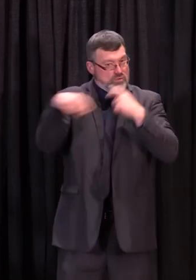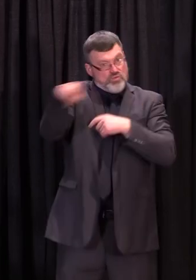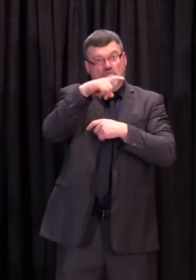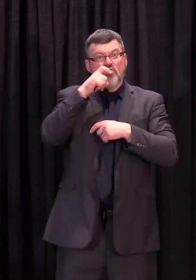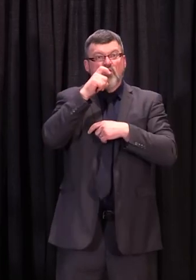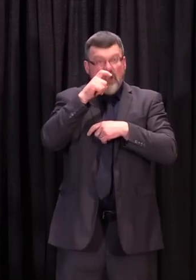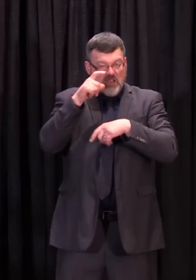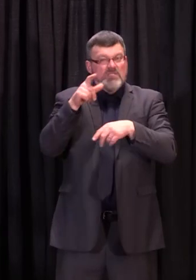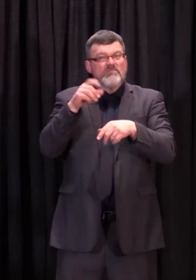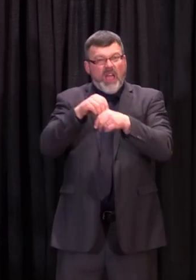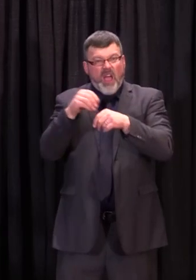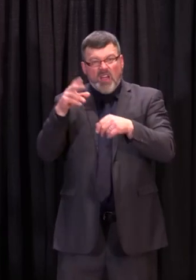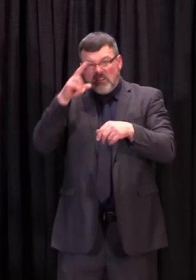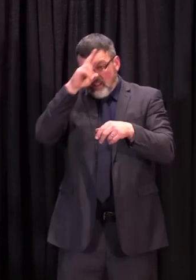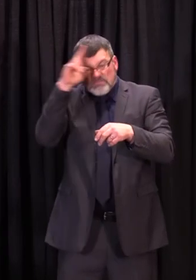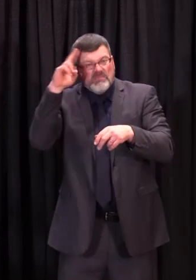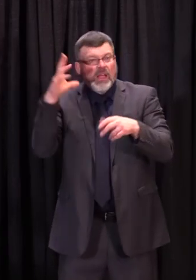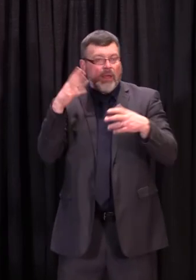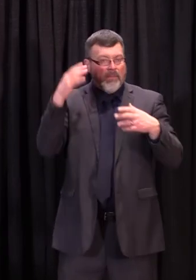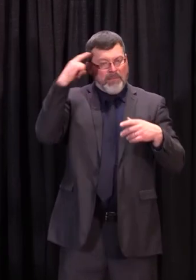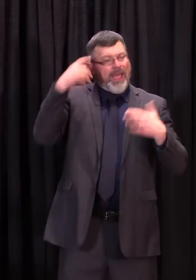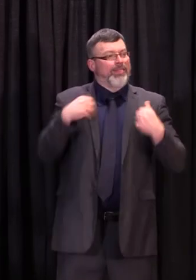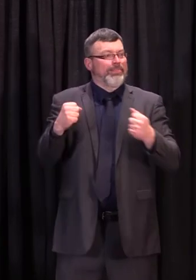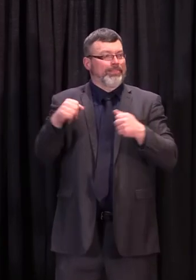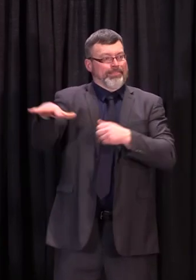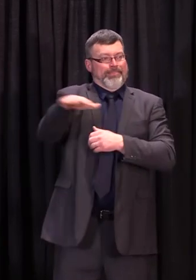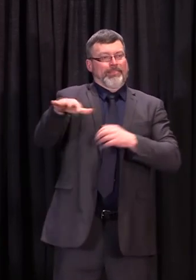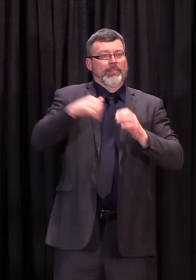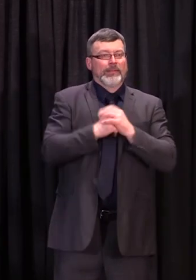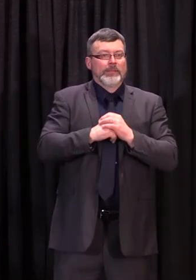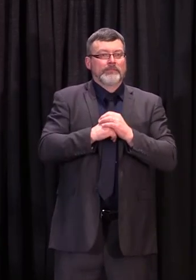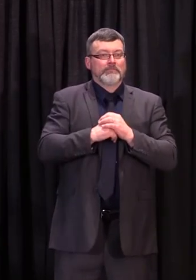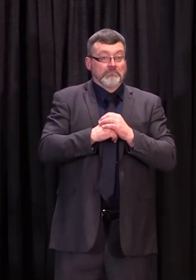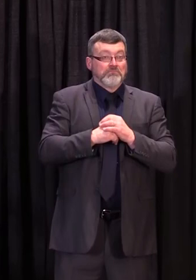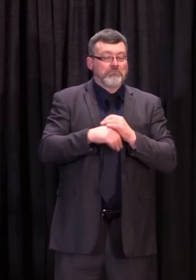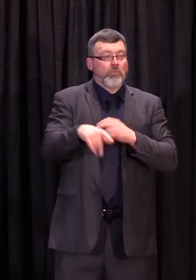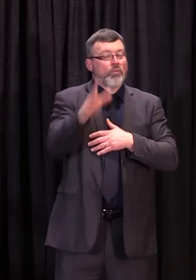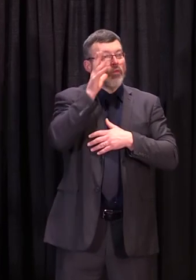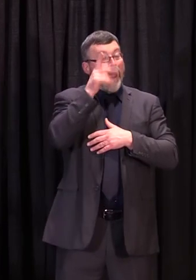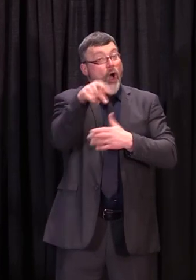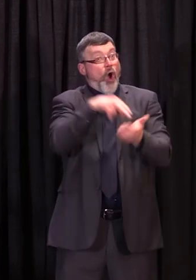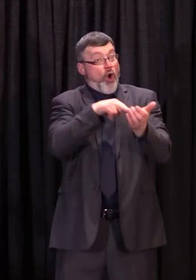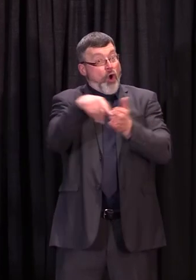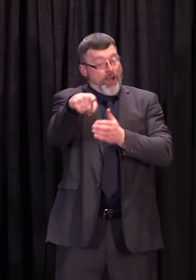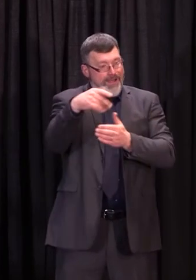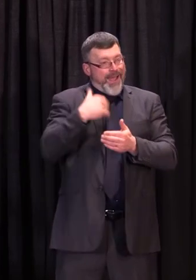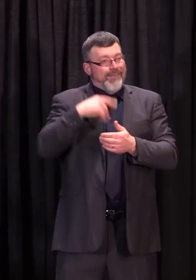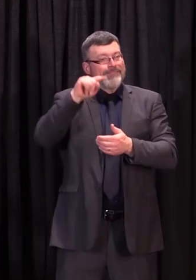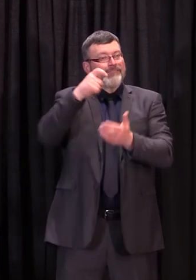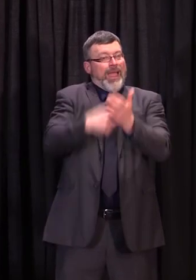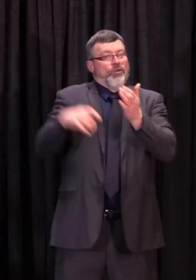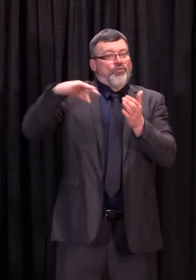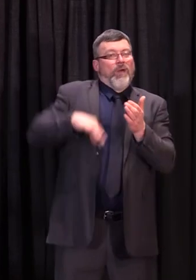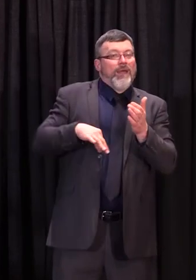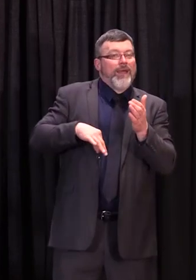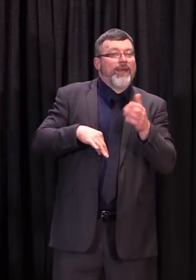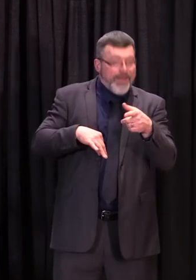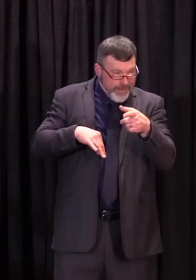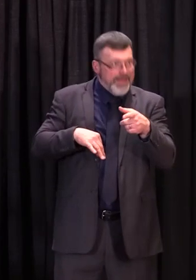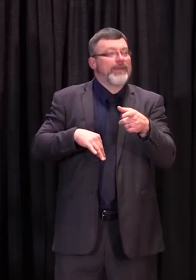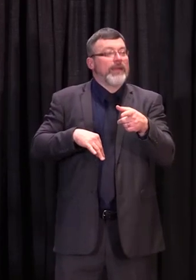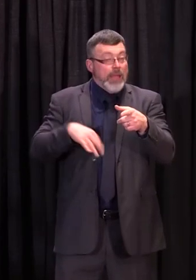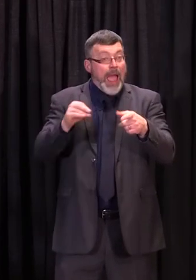You'll also see a tax credit for nurses, as well as child care workers in the tax relief package I'll talk about in a few minutes.